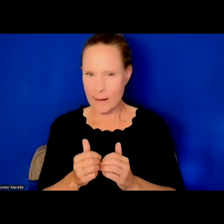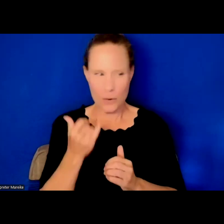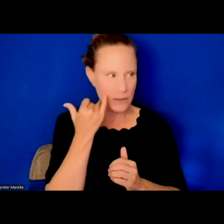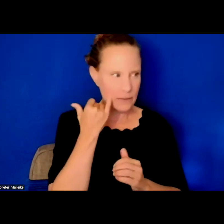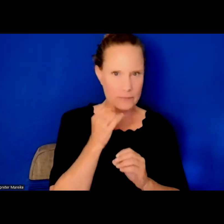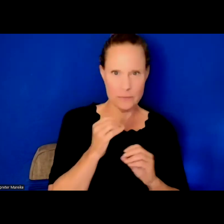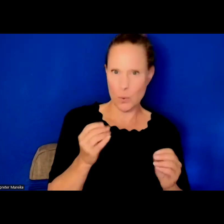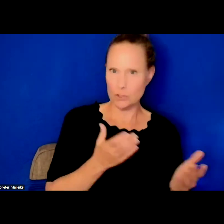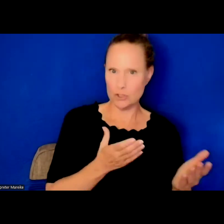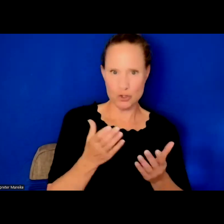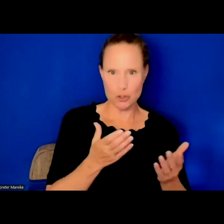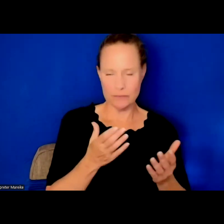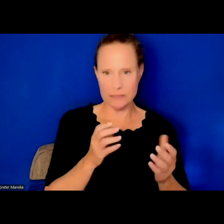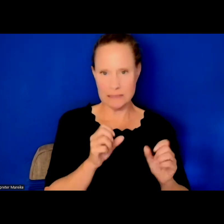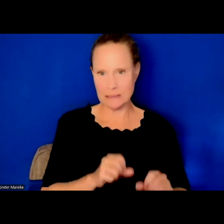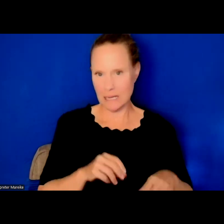service?